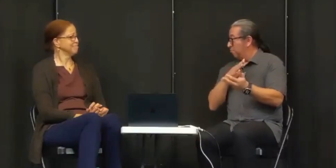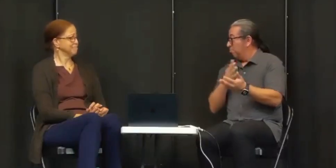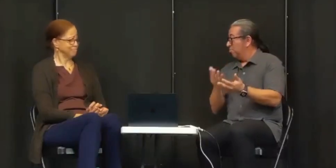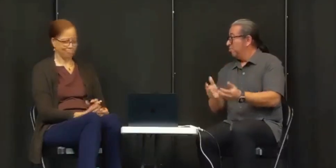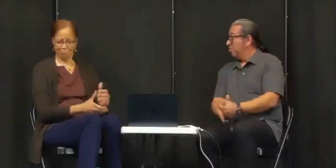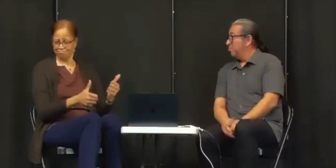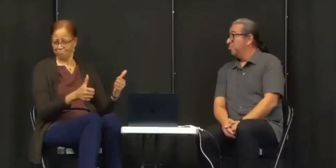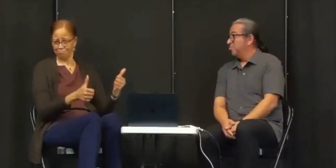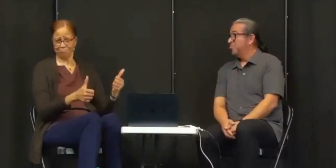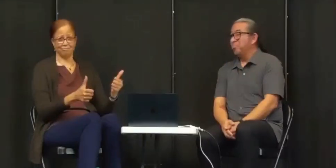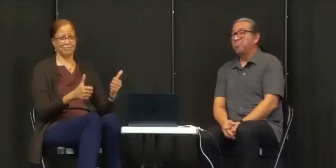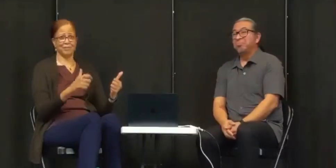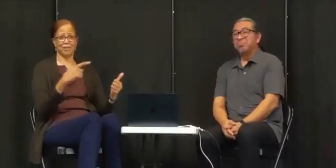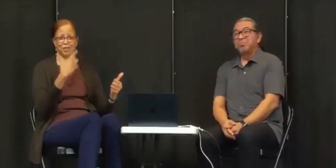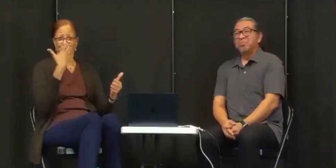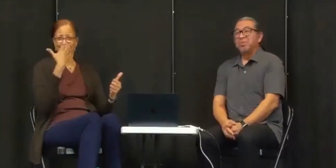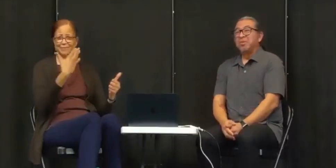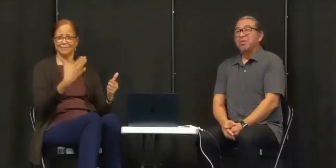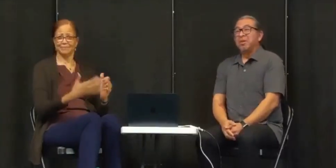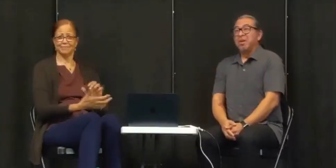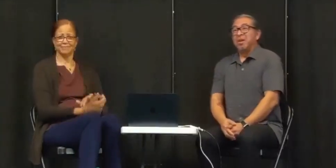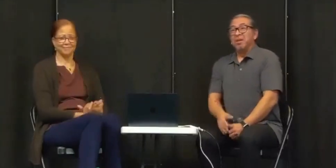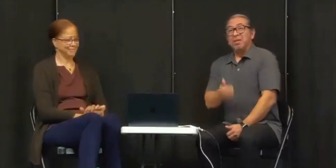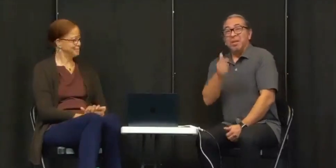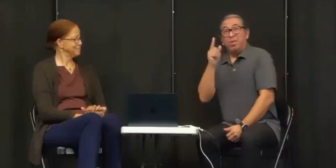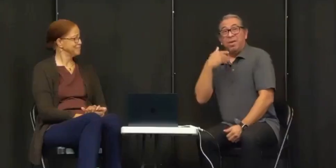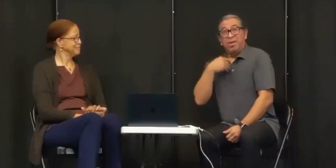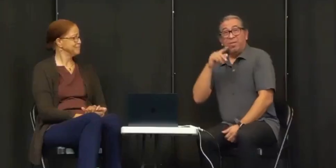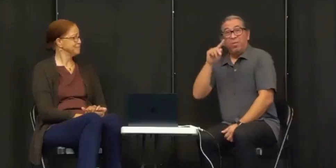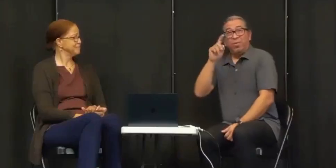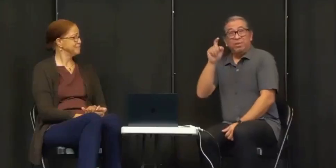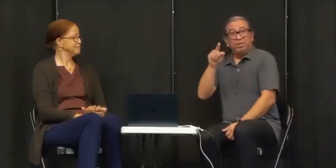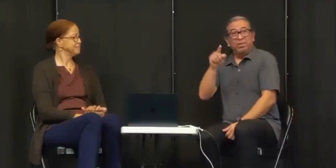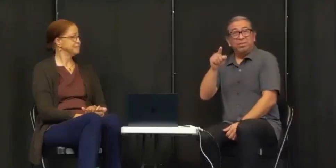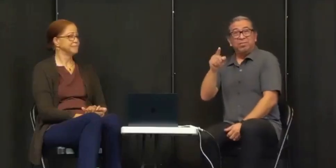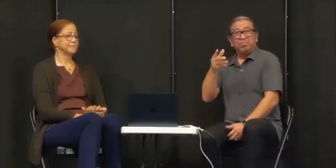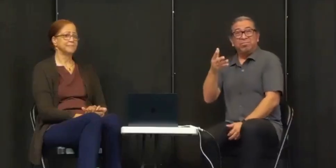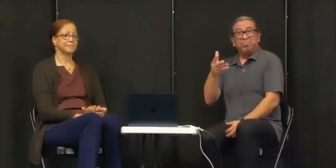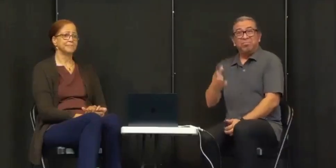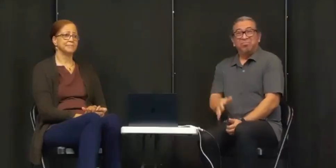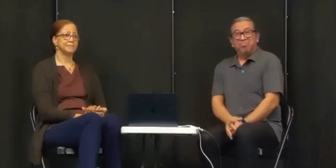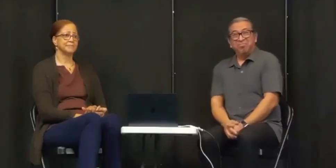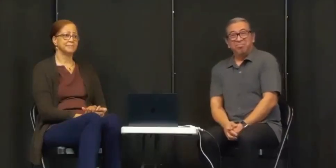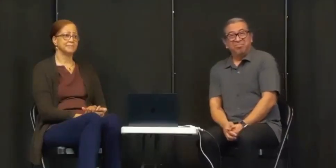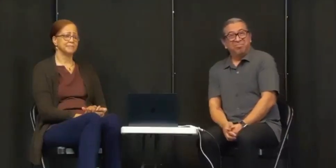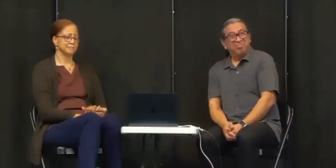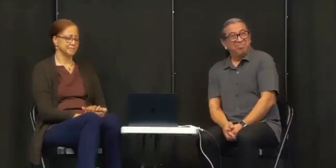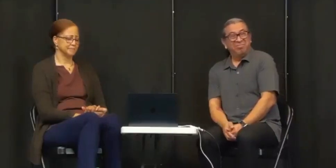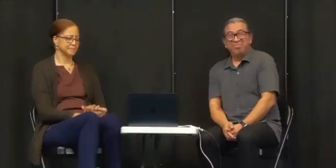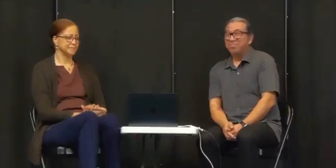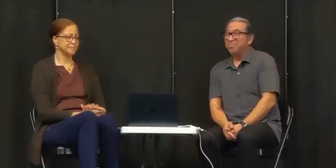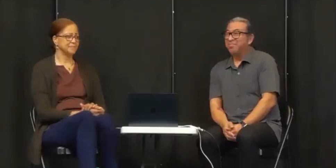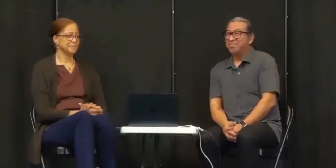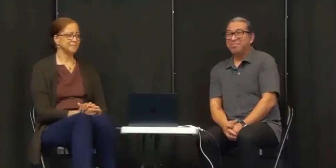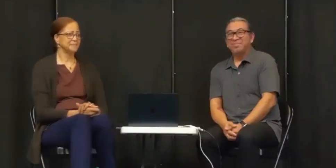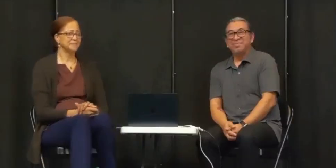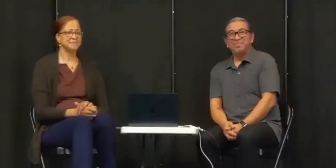if they have any questions or any concerns with this. So go ahead. It is a good time. Any questions from the